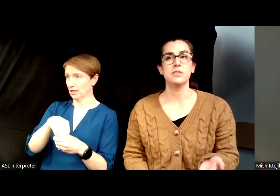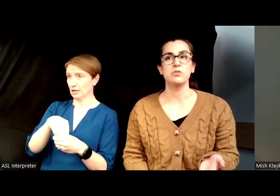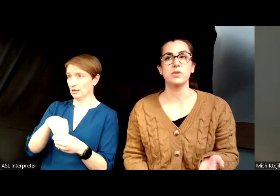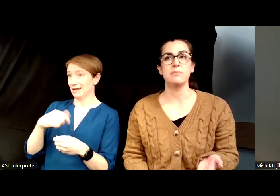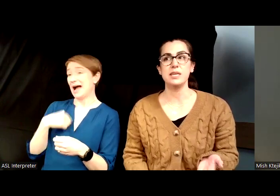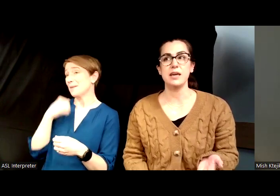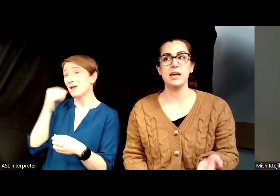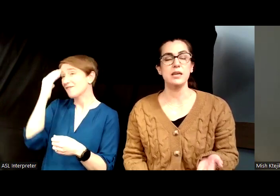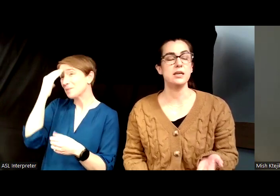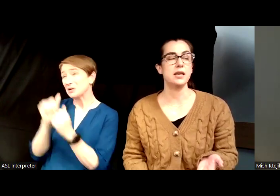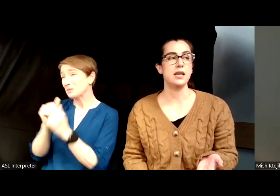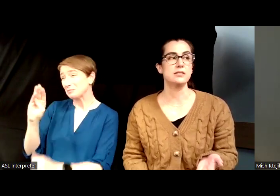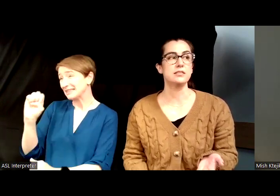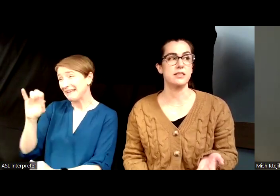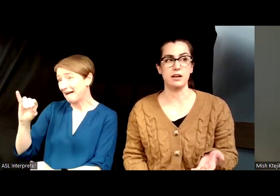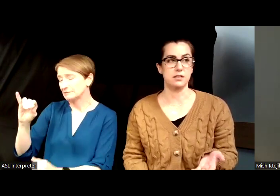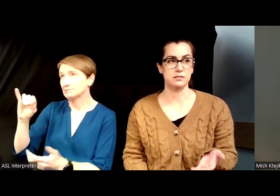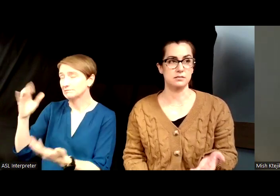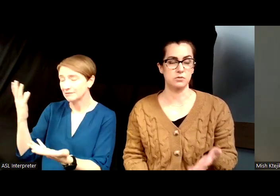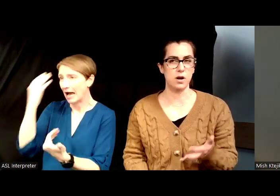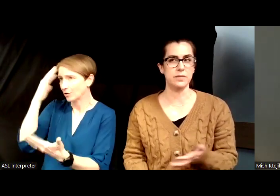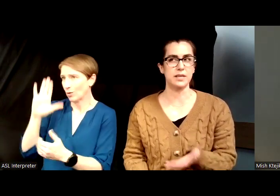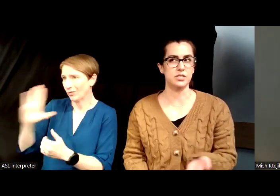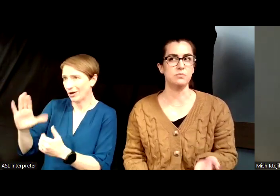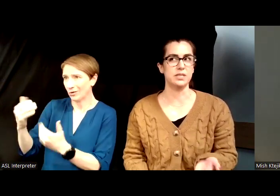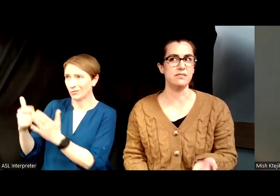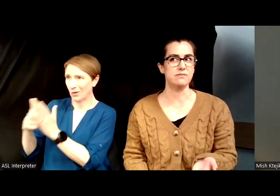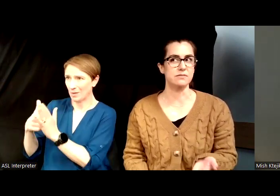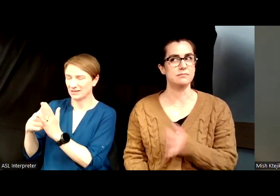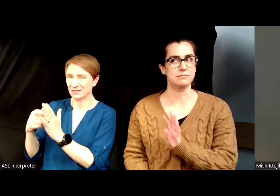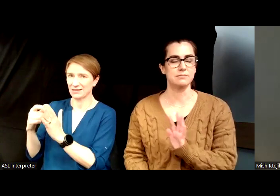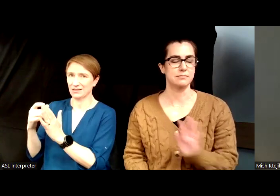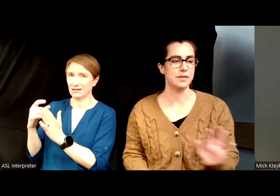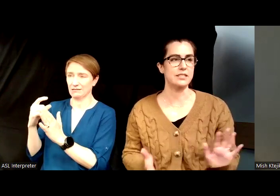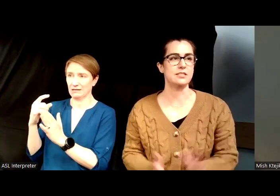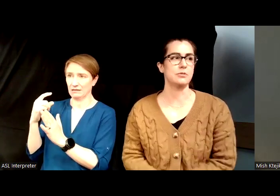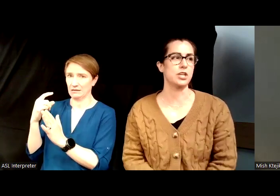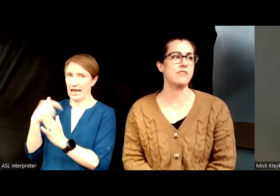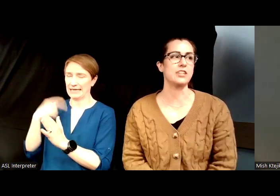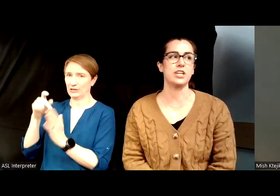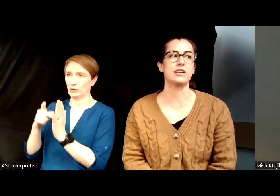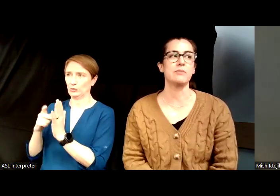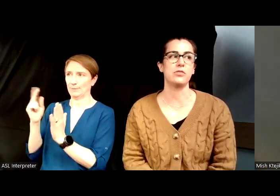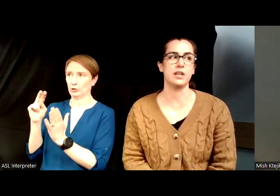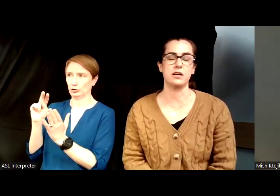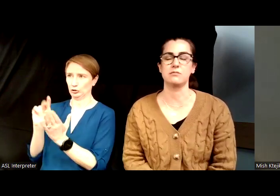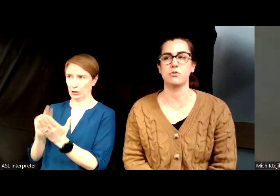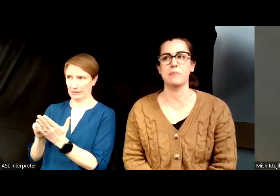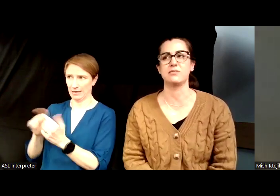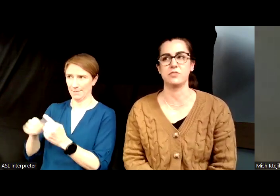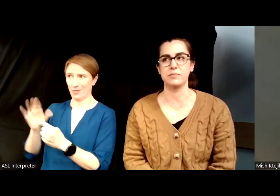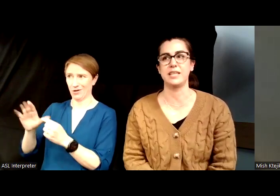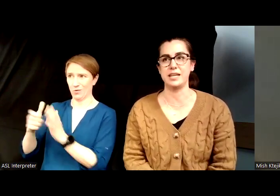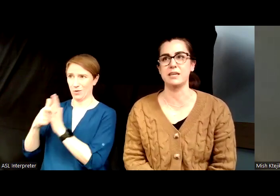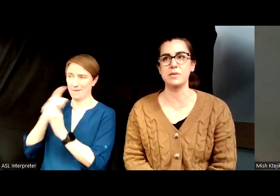as familiar with the BEI and their requirements, I do believe. I need to double check, fact check about their